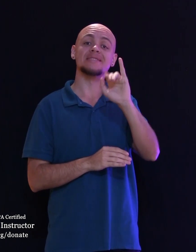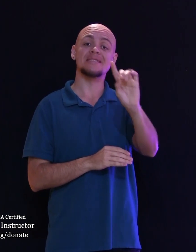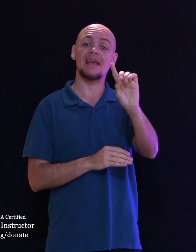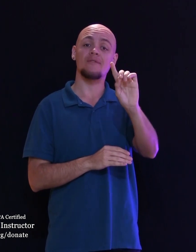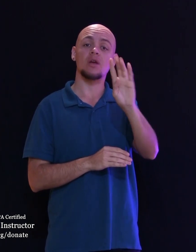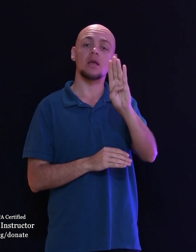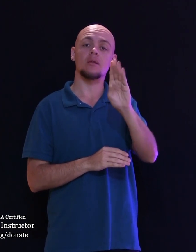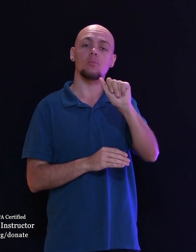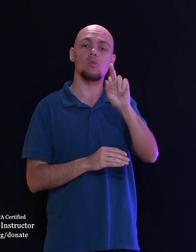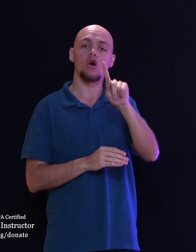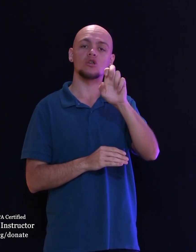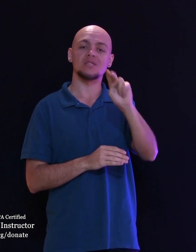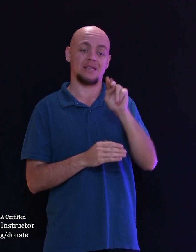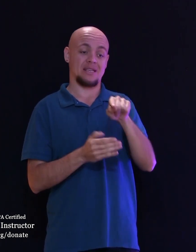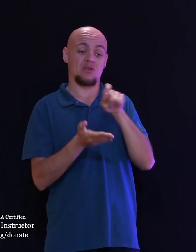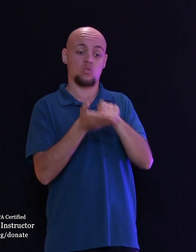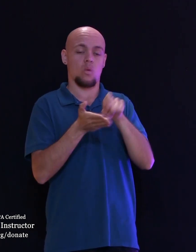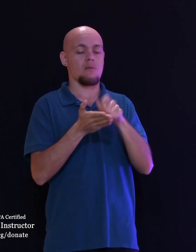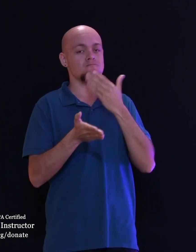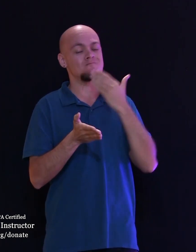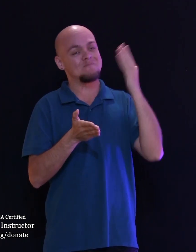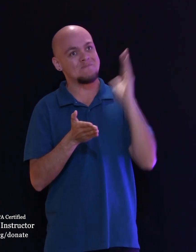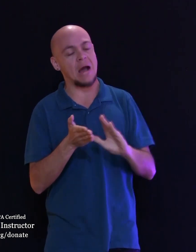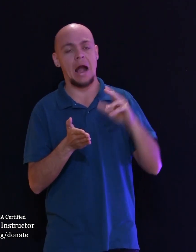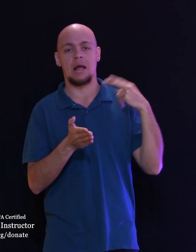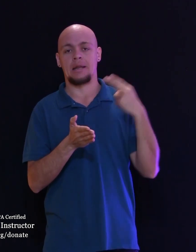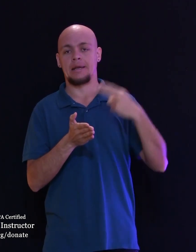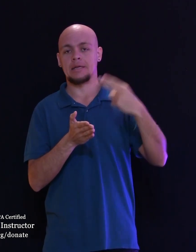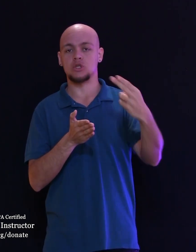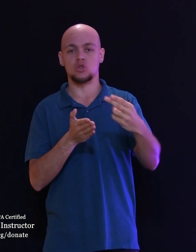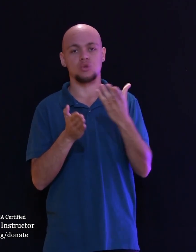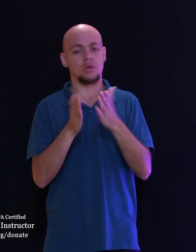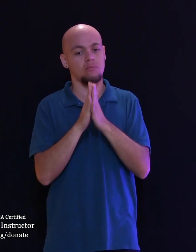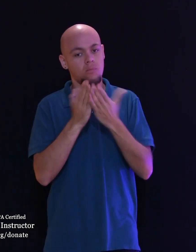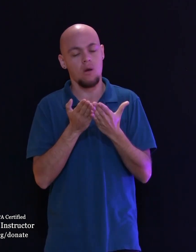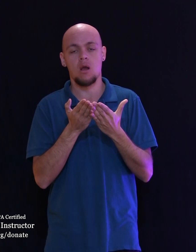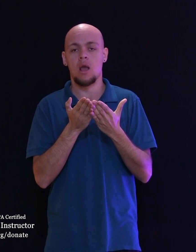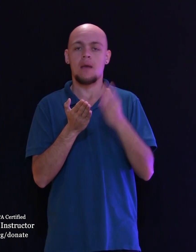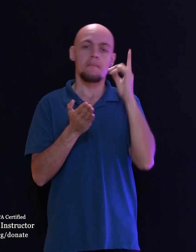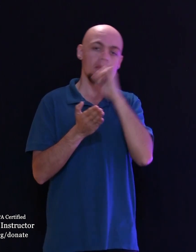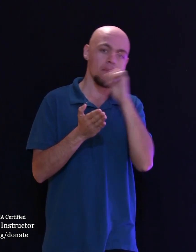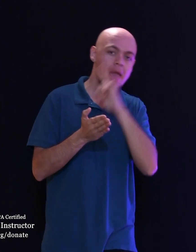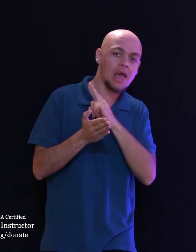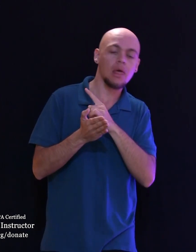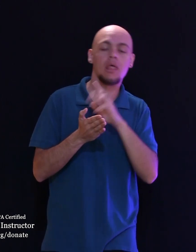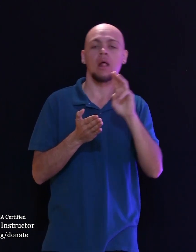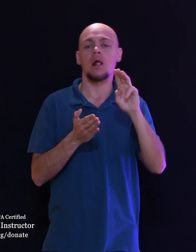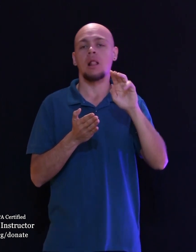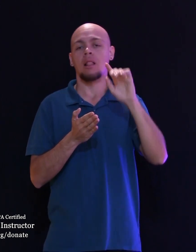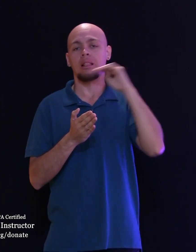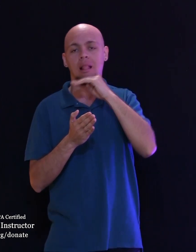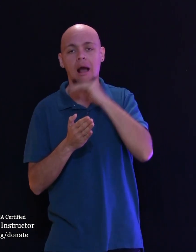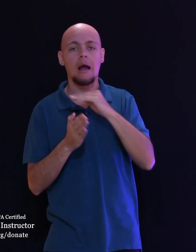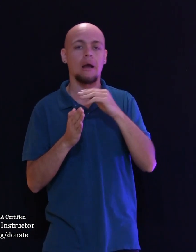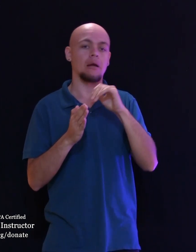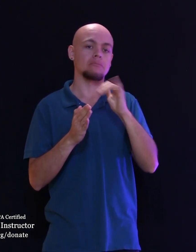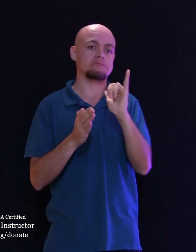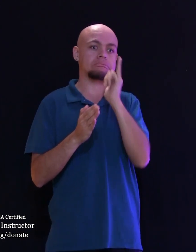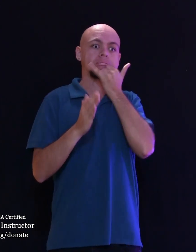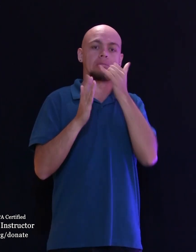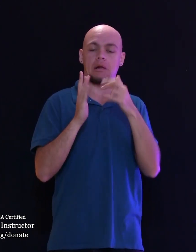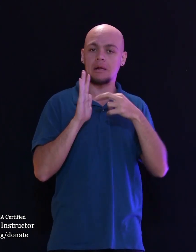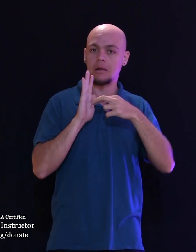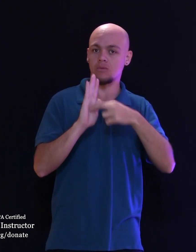who writes really bad history books full of myths and lies, misrepresentations. You